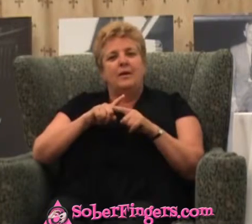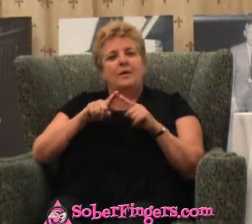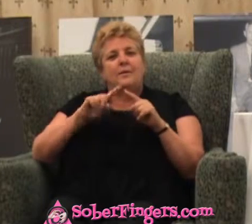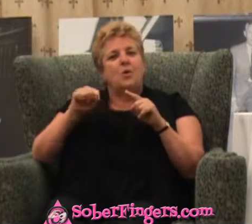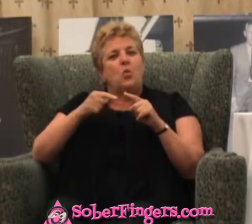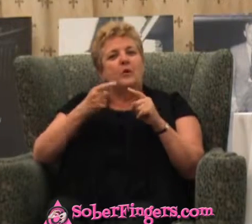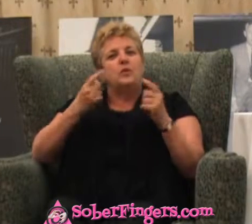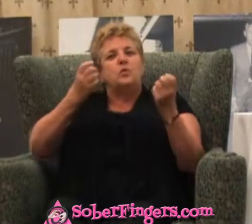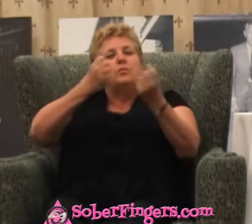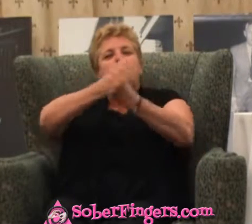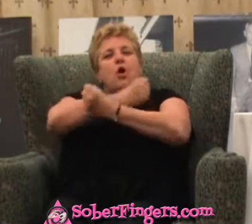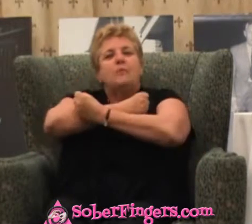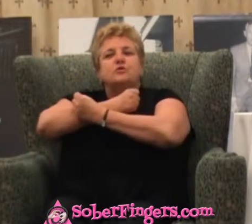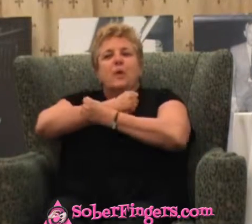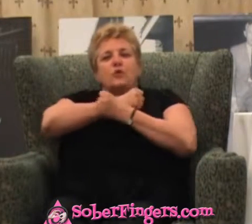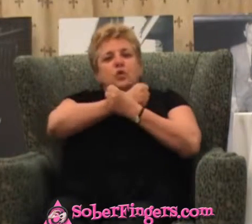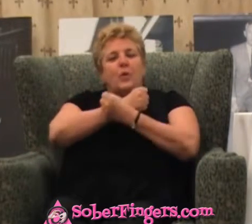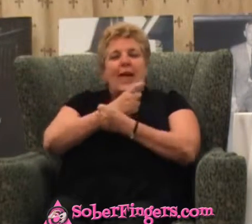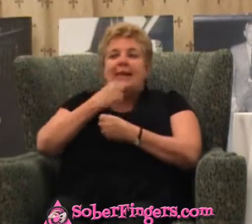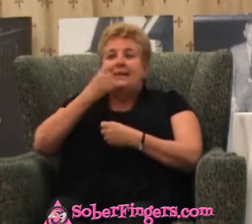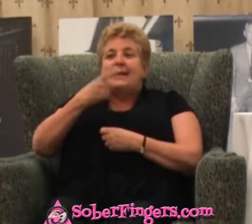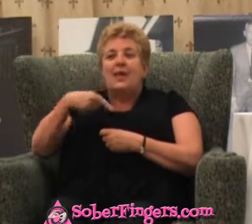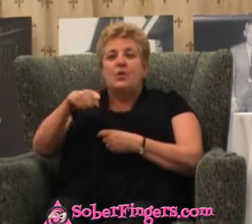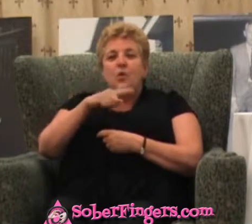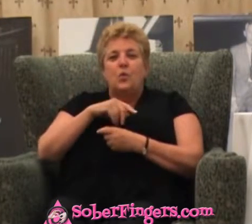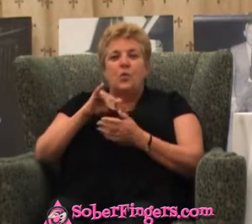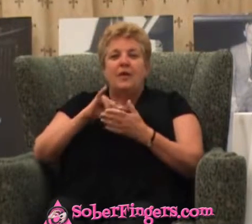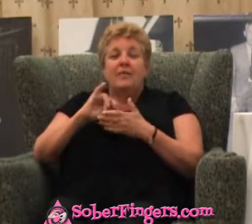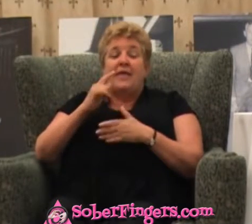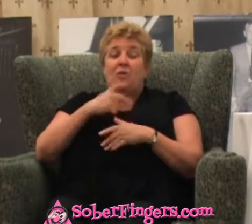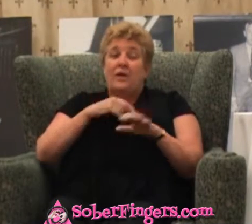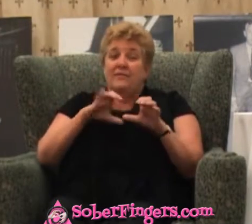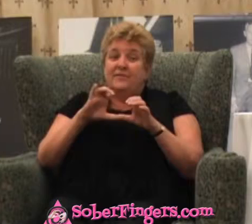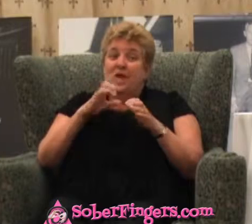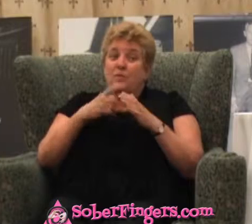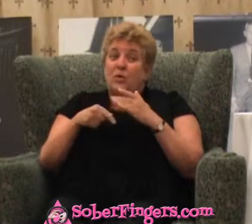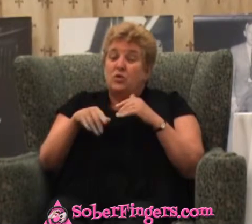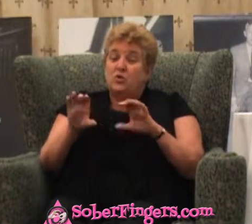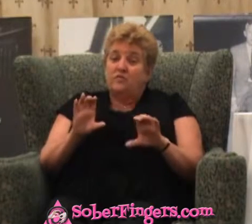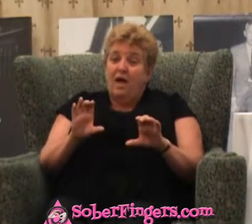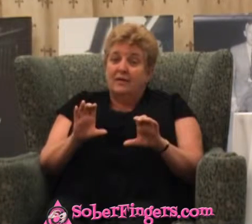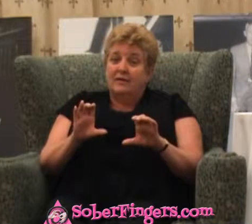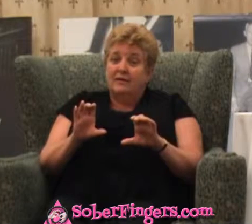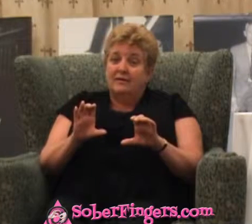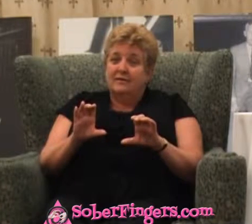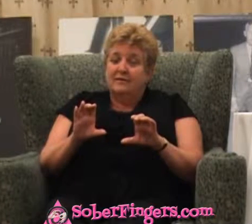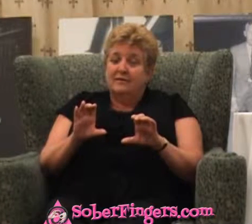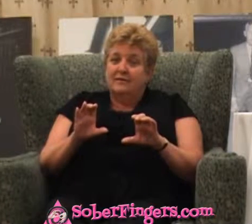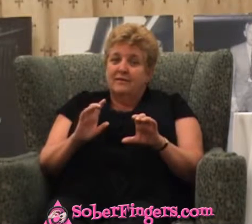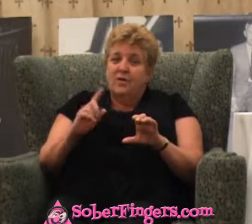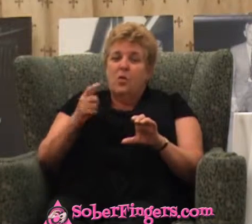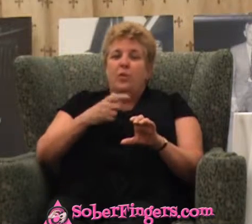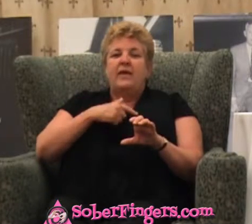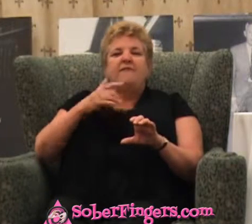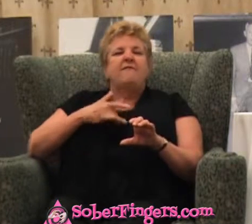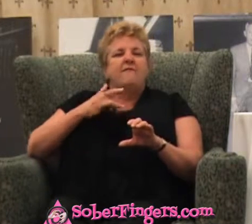you and tell you that we've done the things that you've done. We felt the shame that